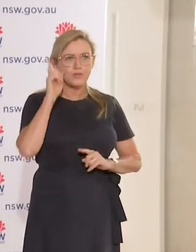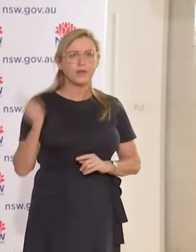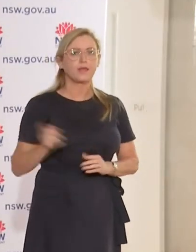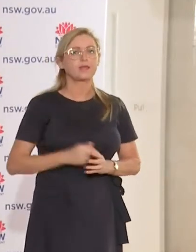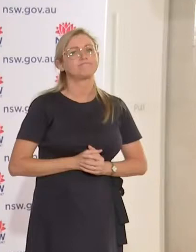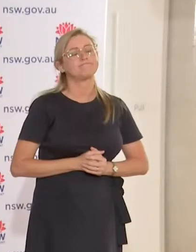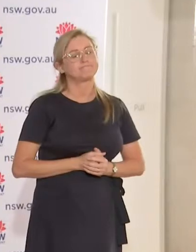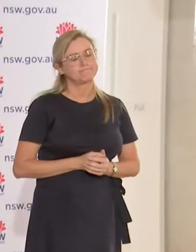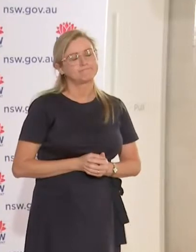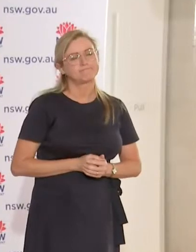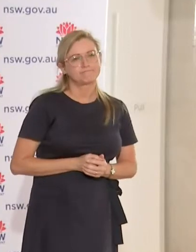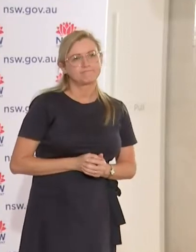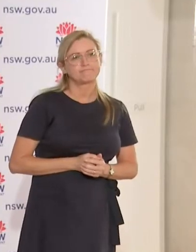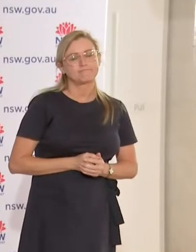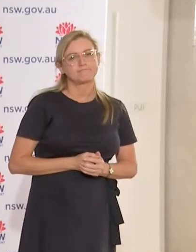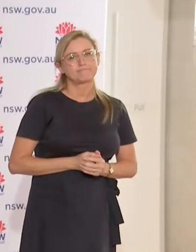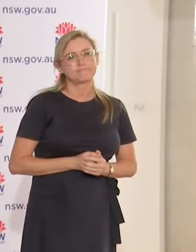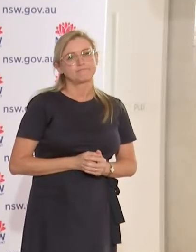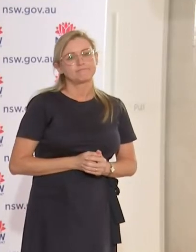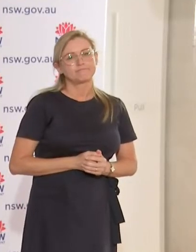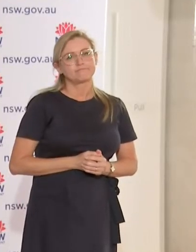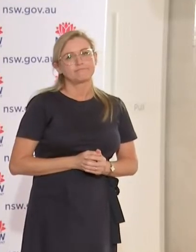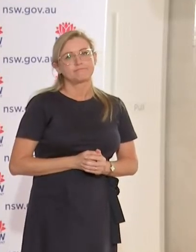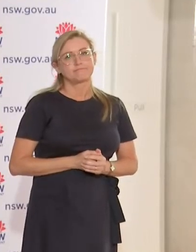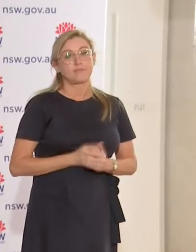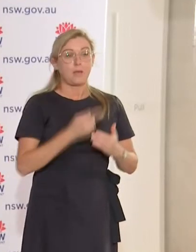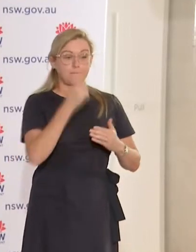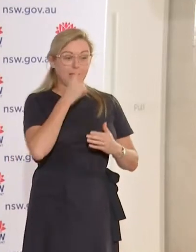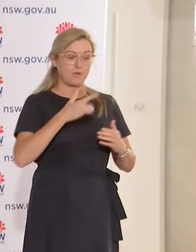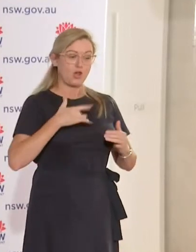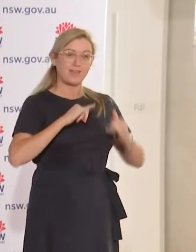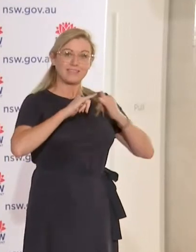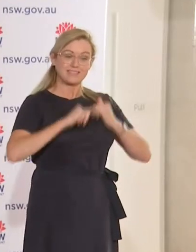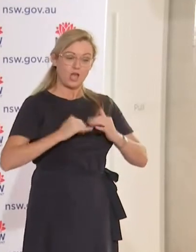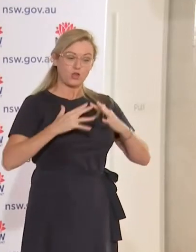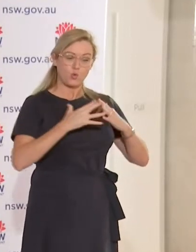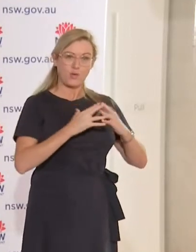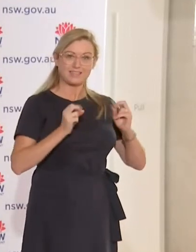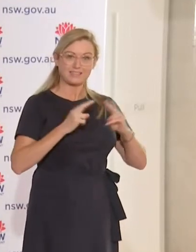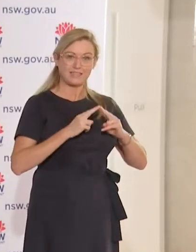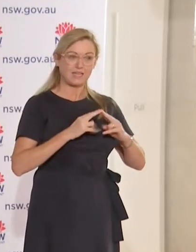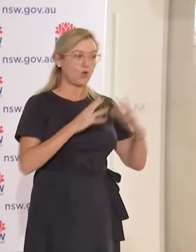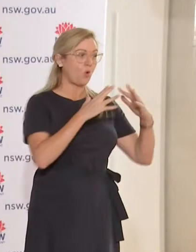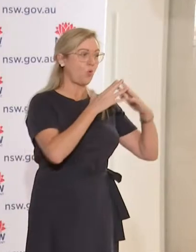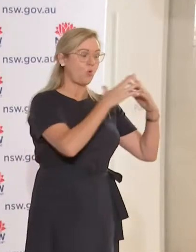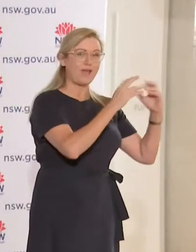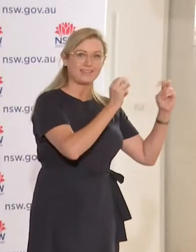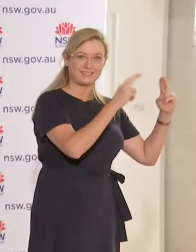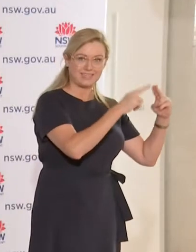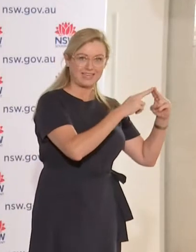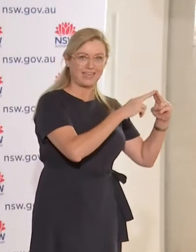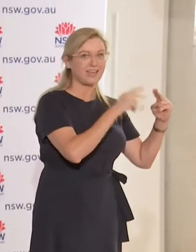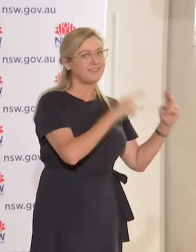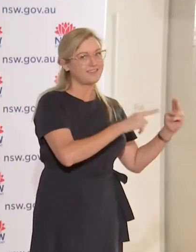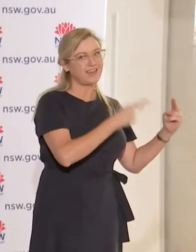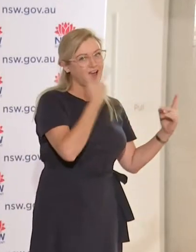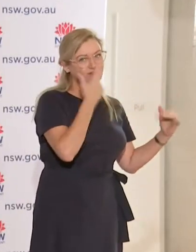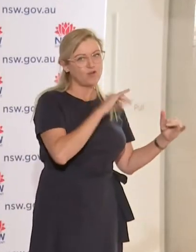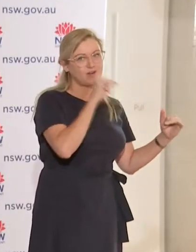realise that many people in who are living in southwestern Sydney and Western Sydney don't have access to that because of the restrictions. So for